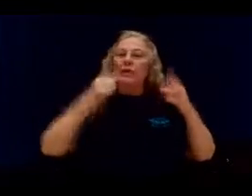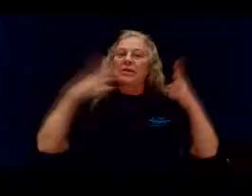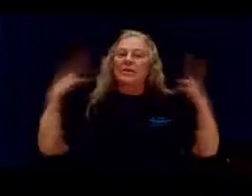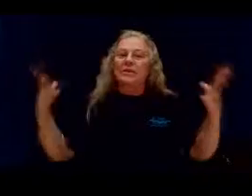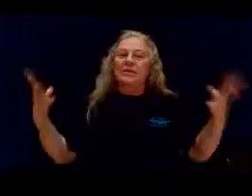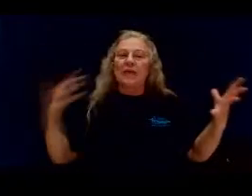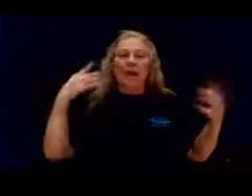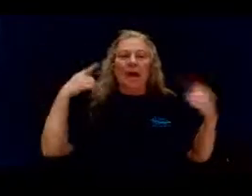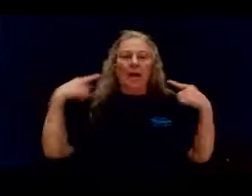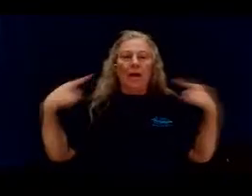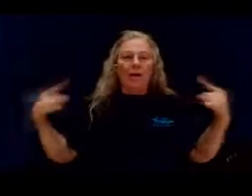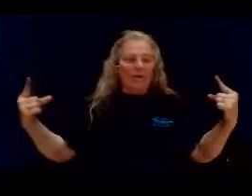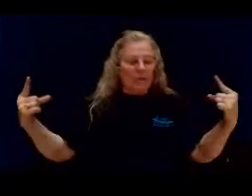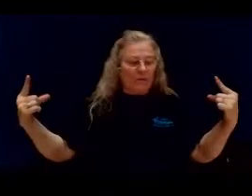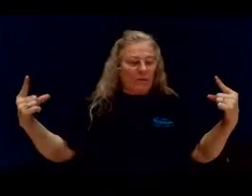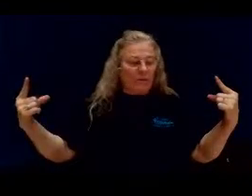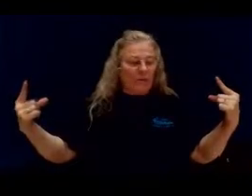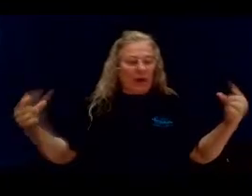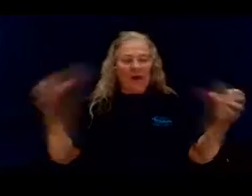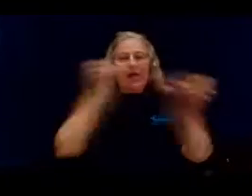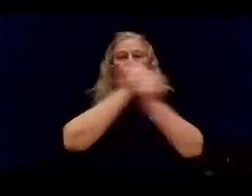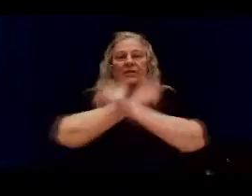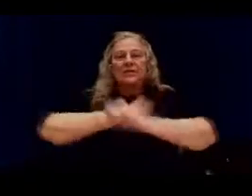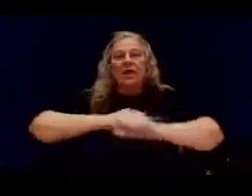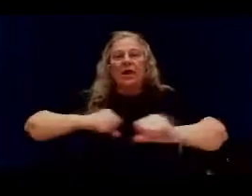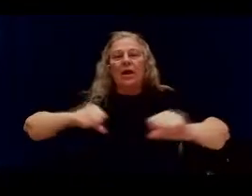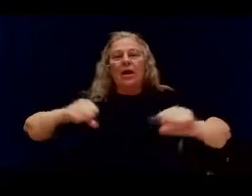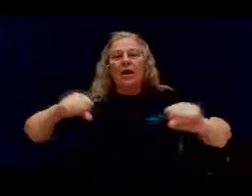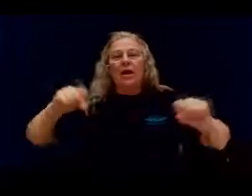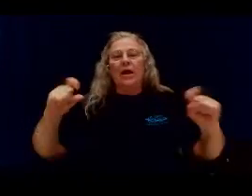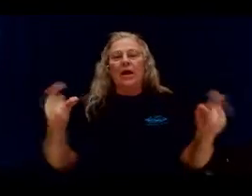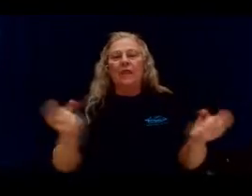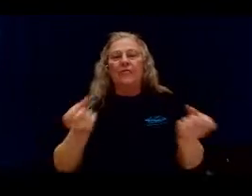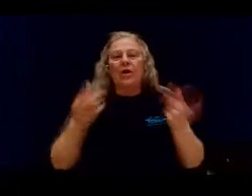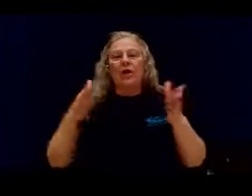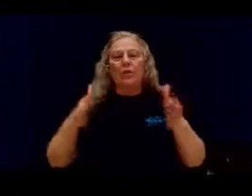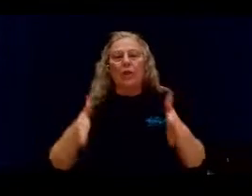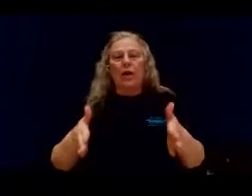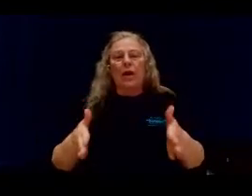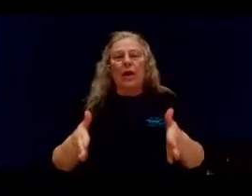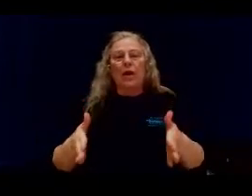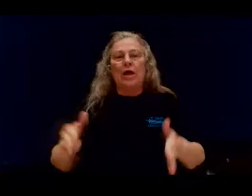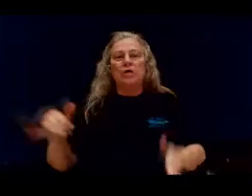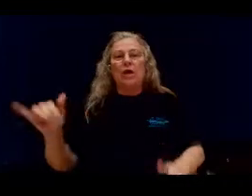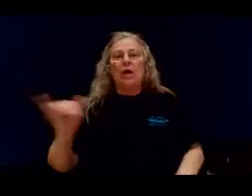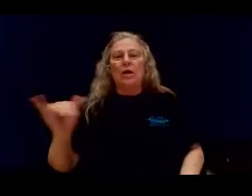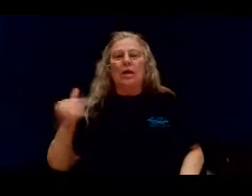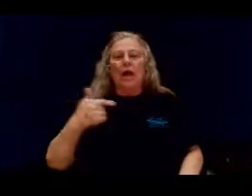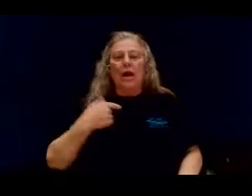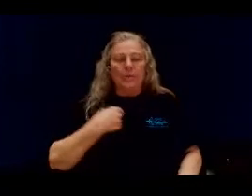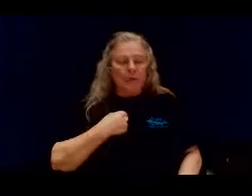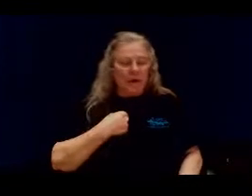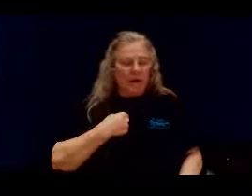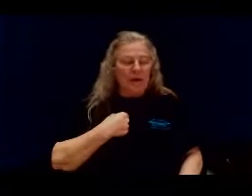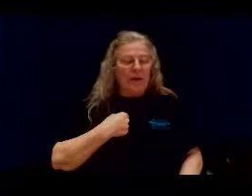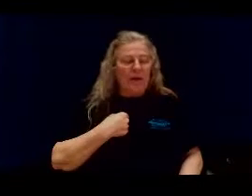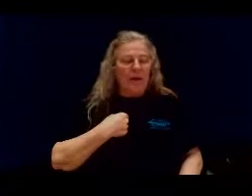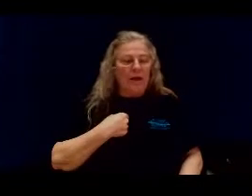sweet the sound that saved a wretch like